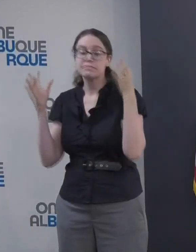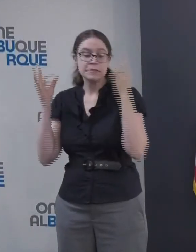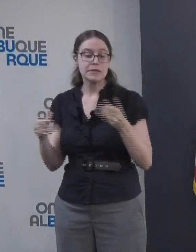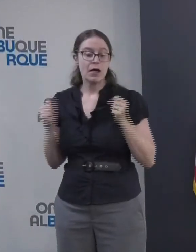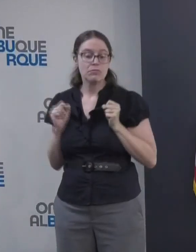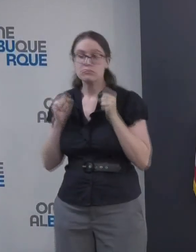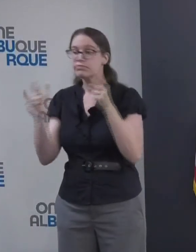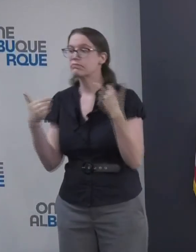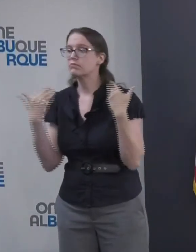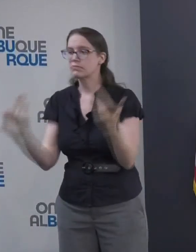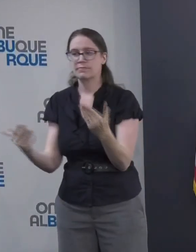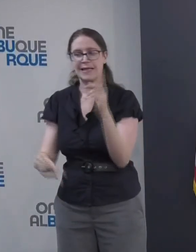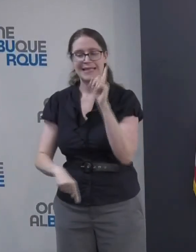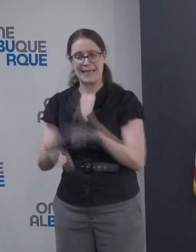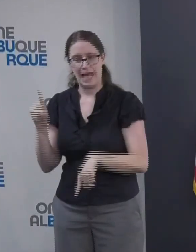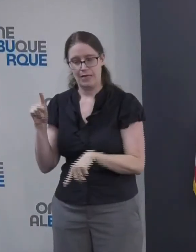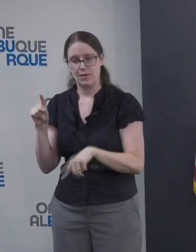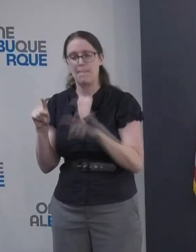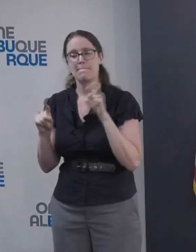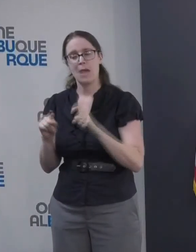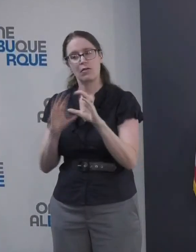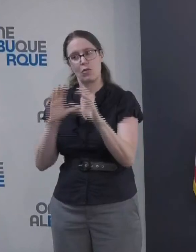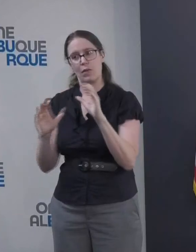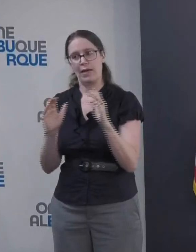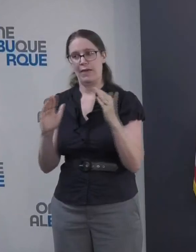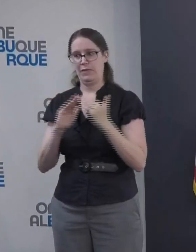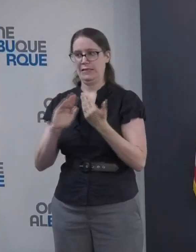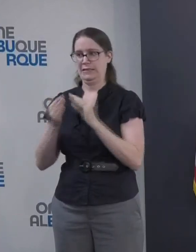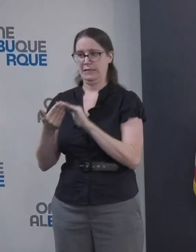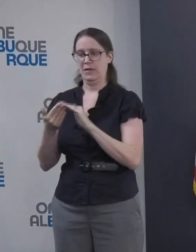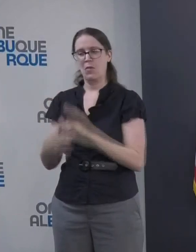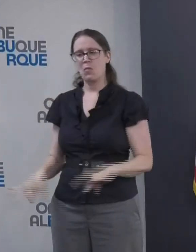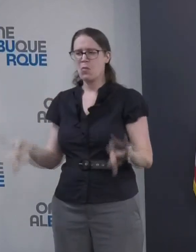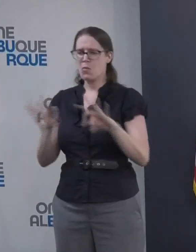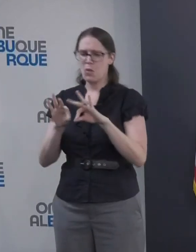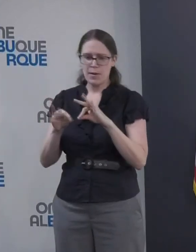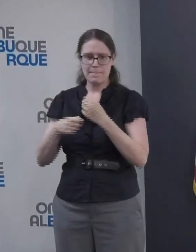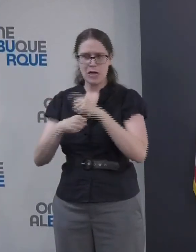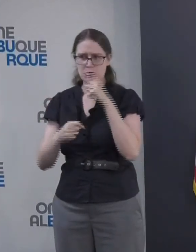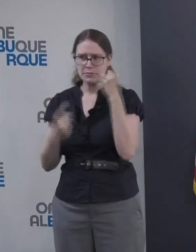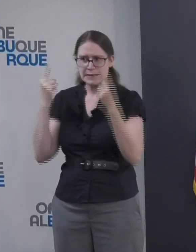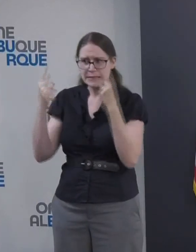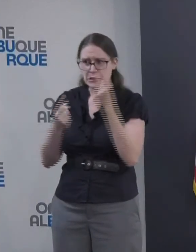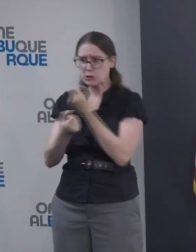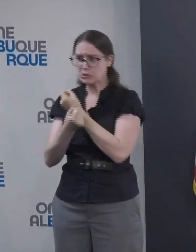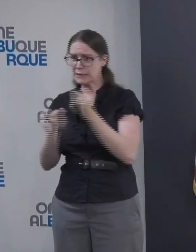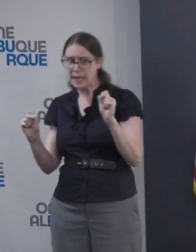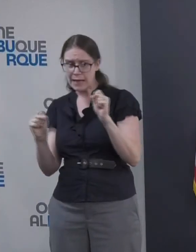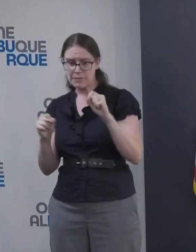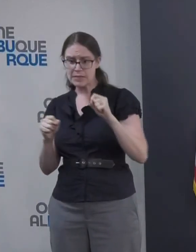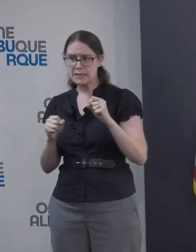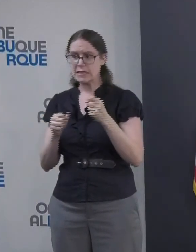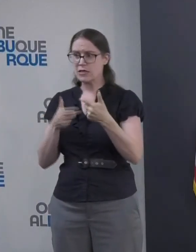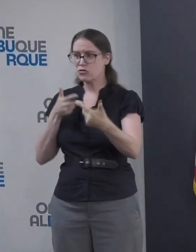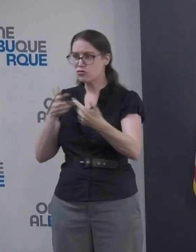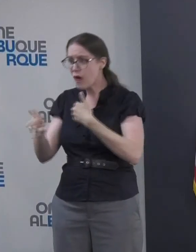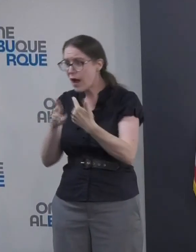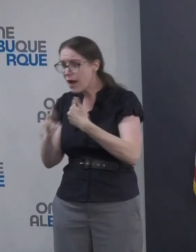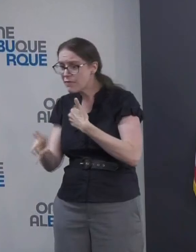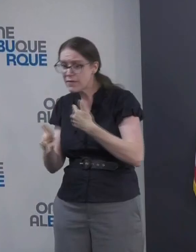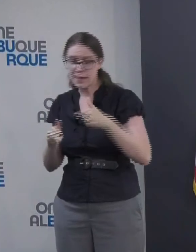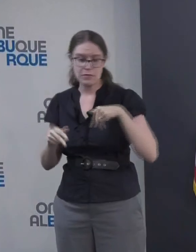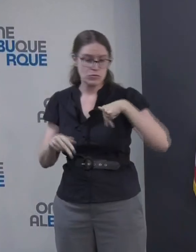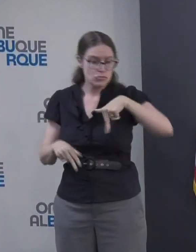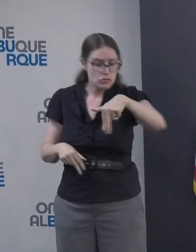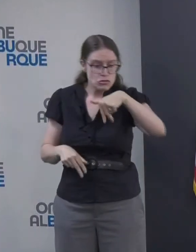chairs, unfortunately. And look, it's just because of pedestrians. It's also because of safety with nearby cars and